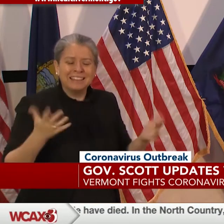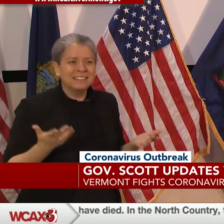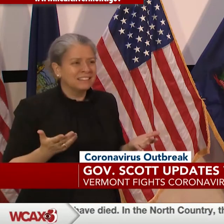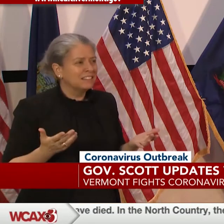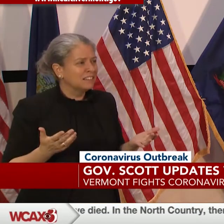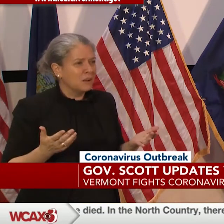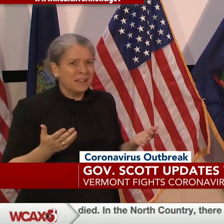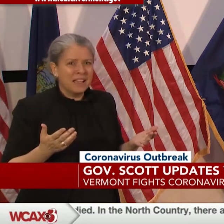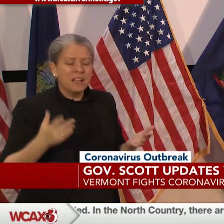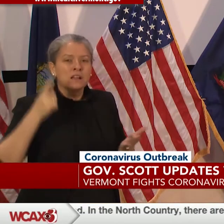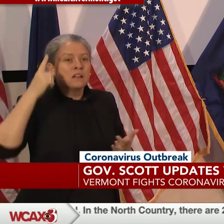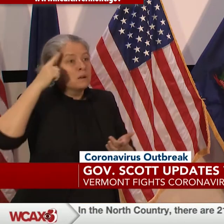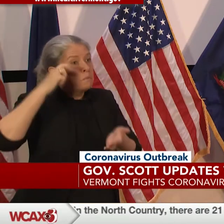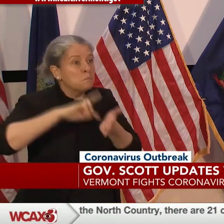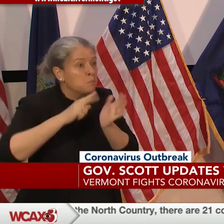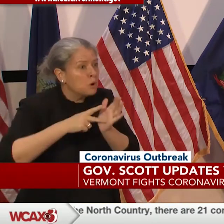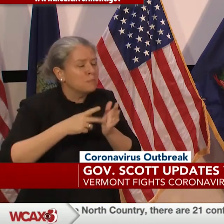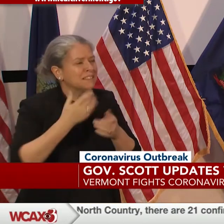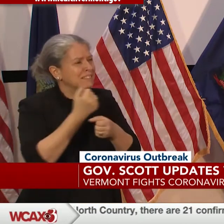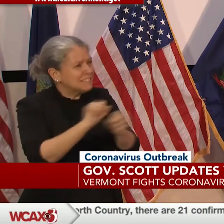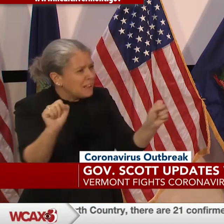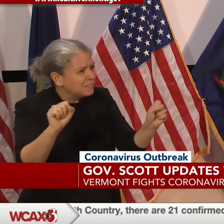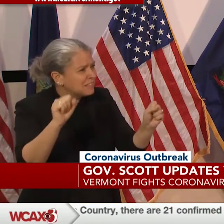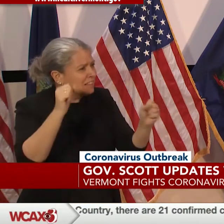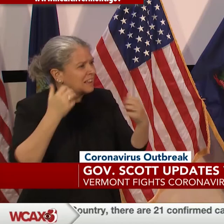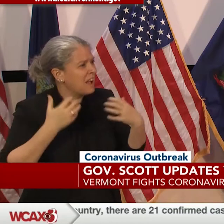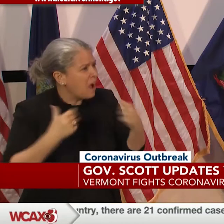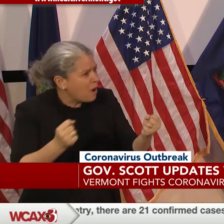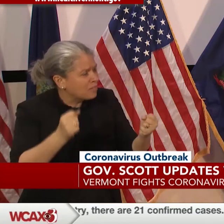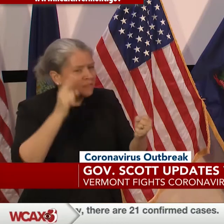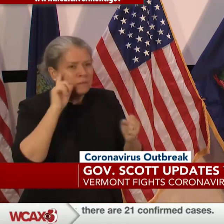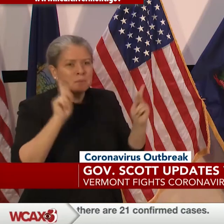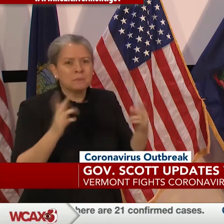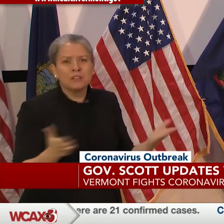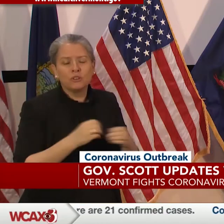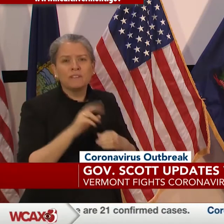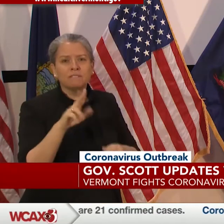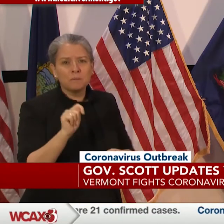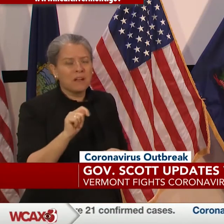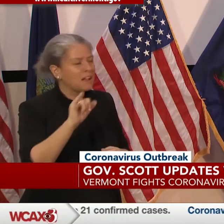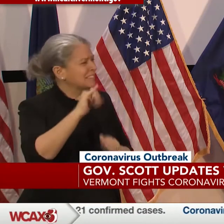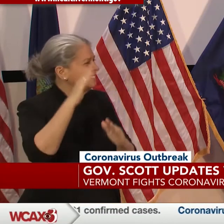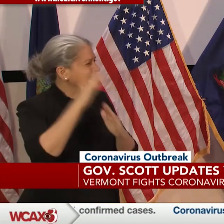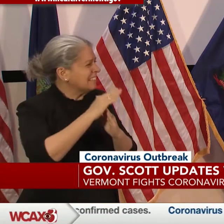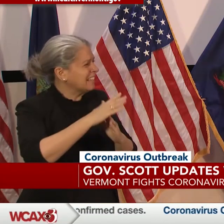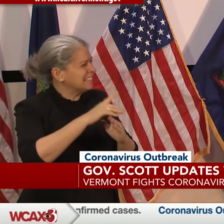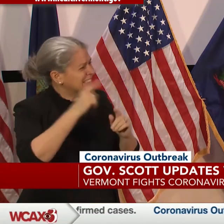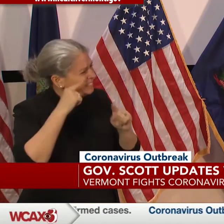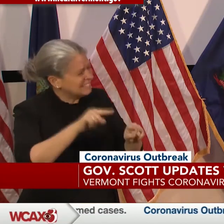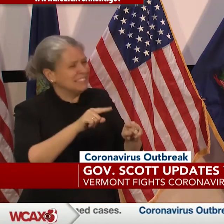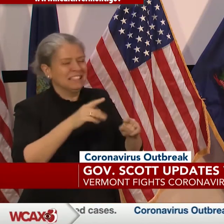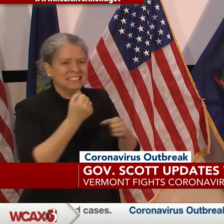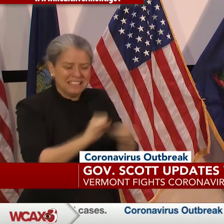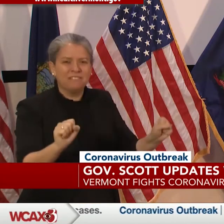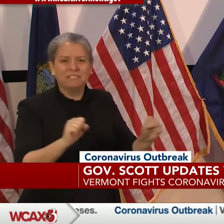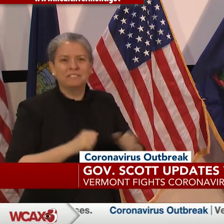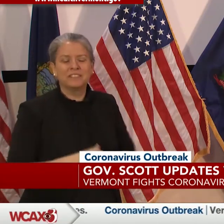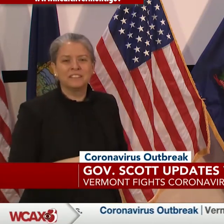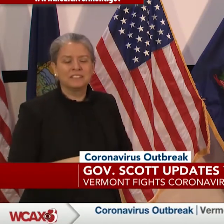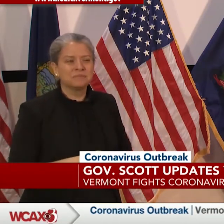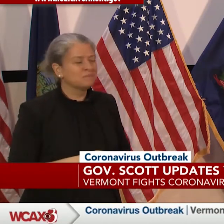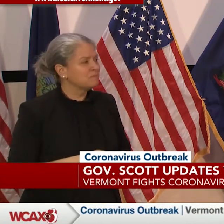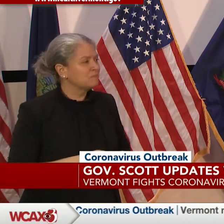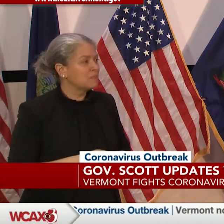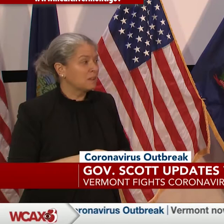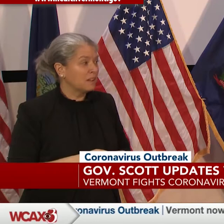This is about public health and safety, which is our top priority. But having said that, we